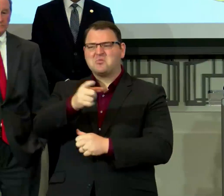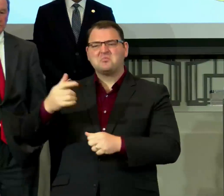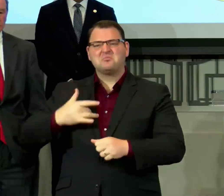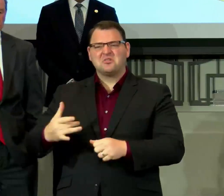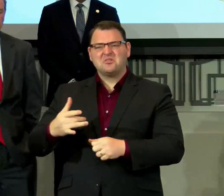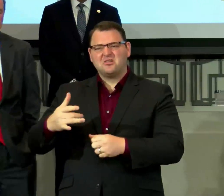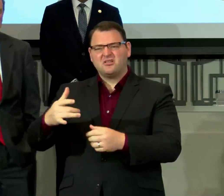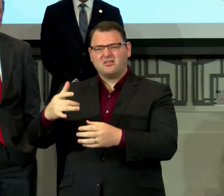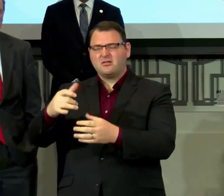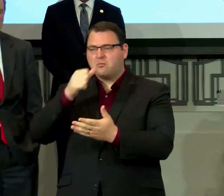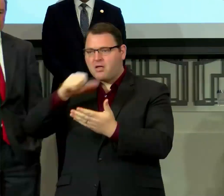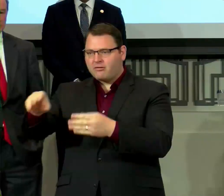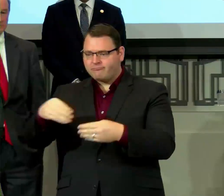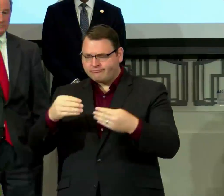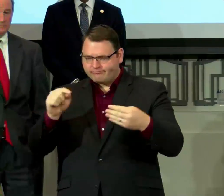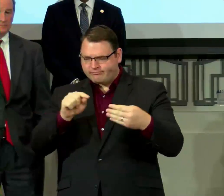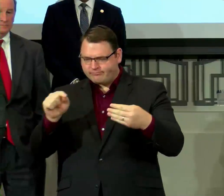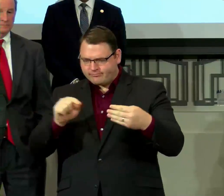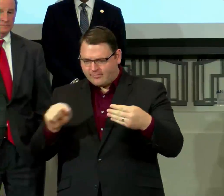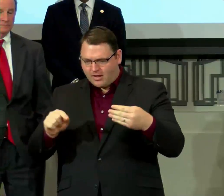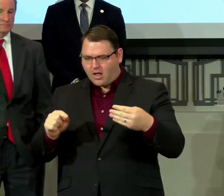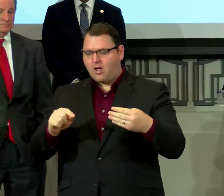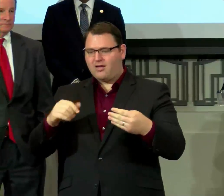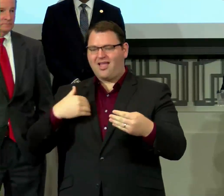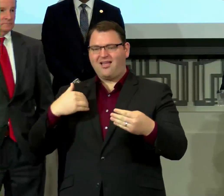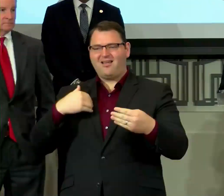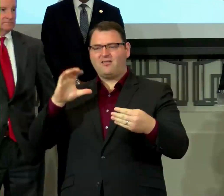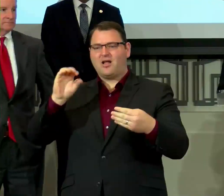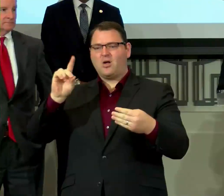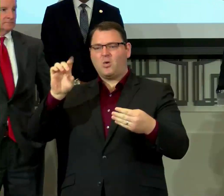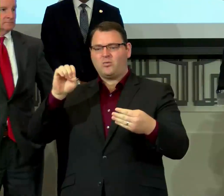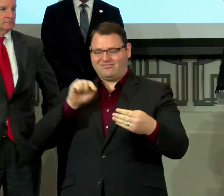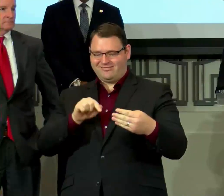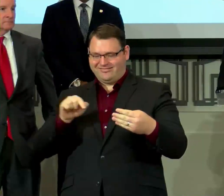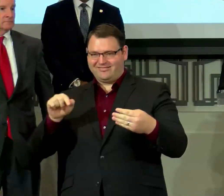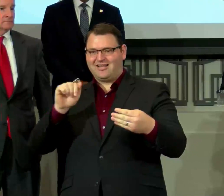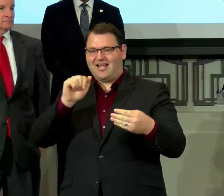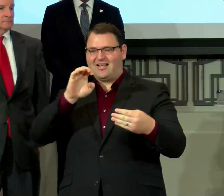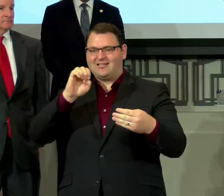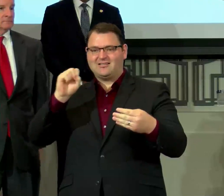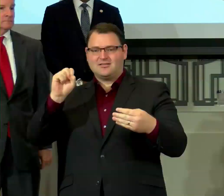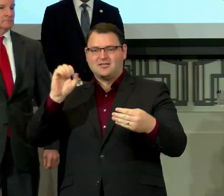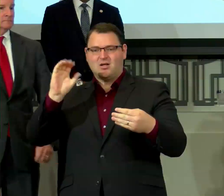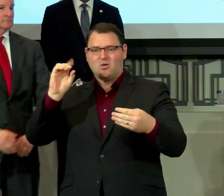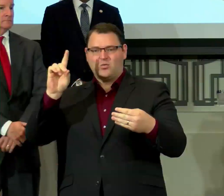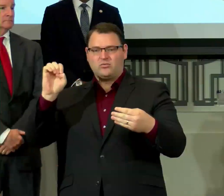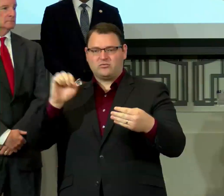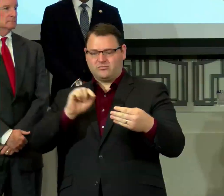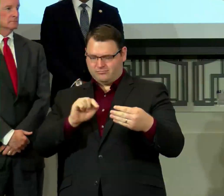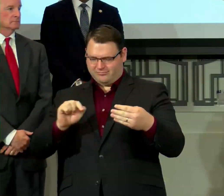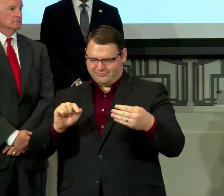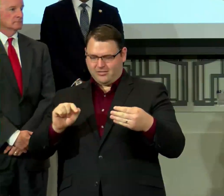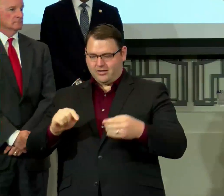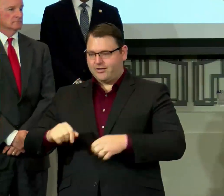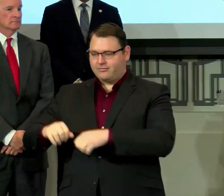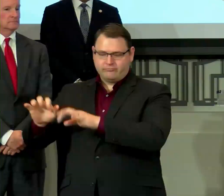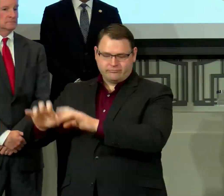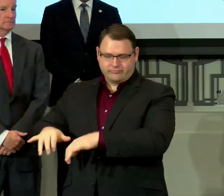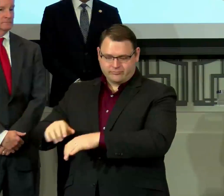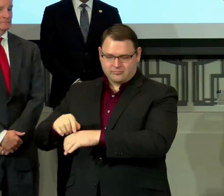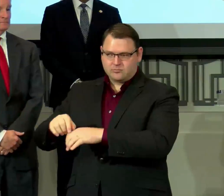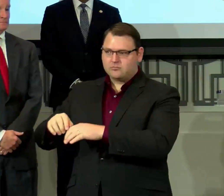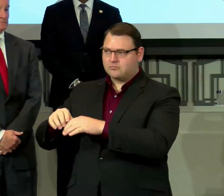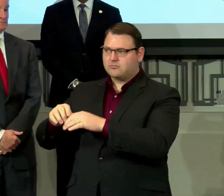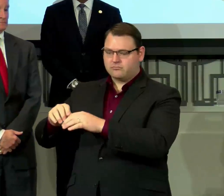to the census. Let me encourage everyone, especially while you're at home or if you're at your business, essential